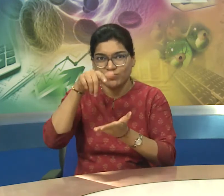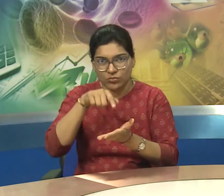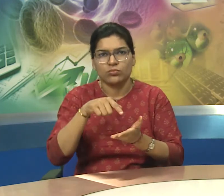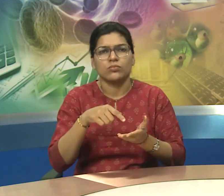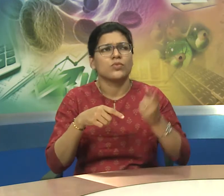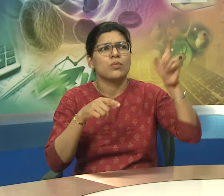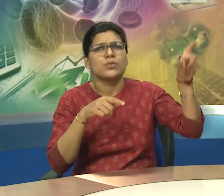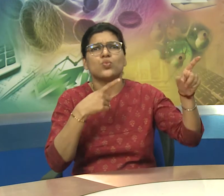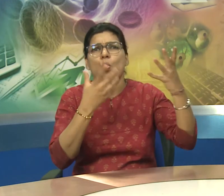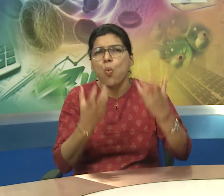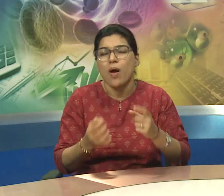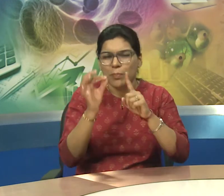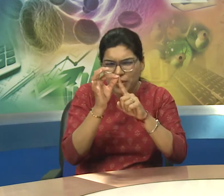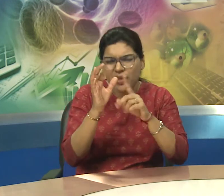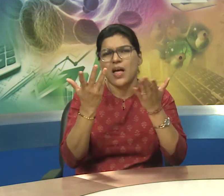they also provide